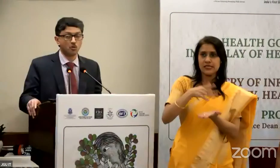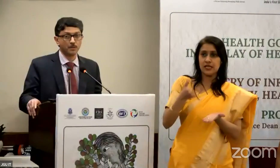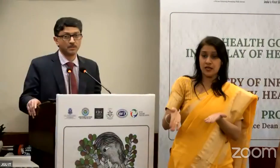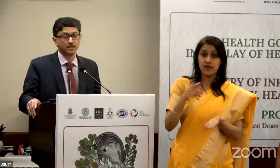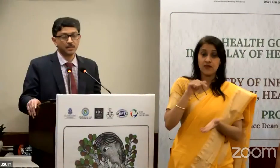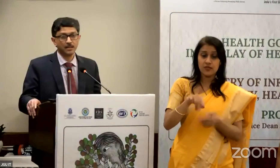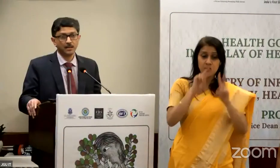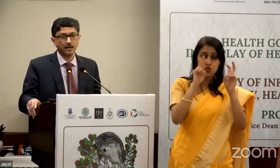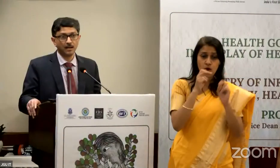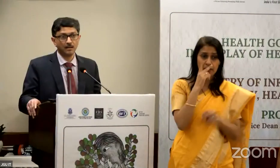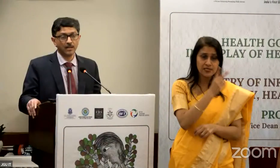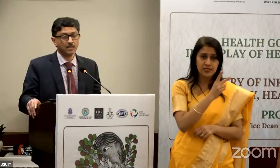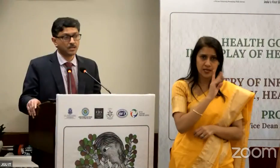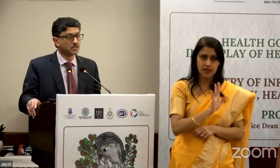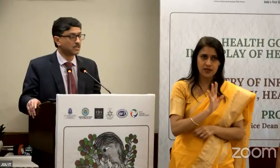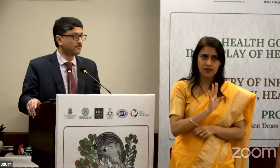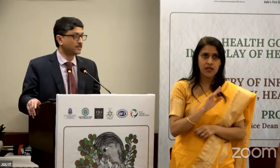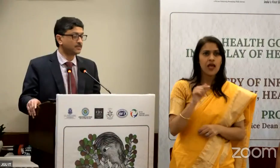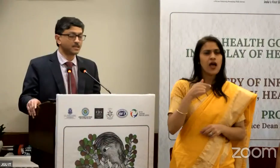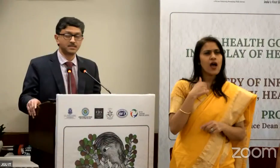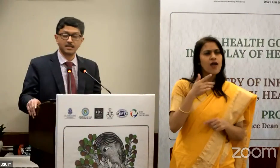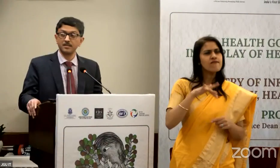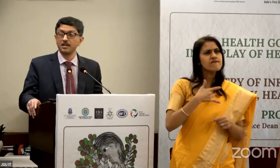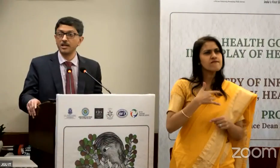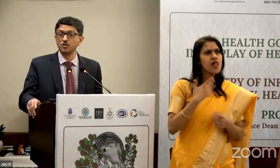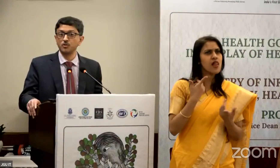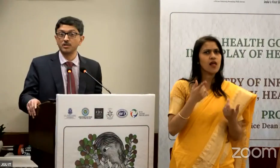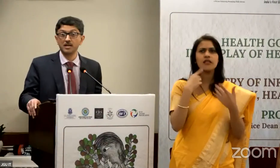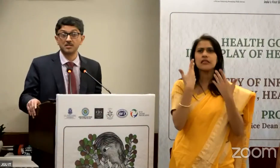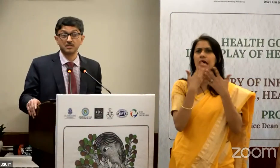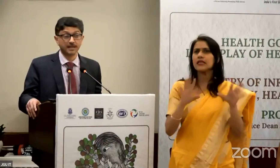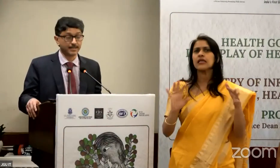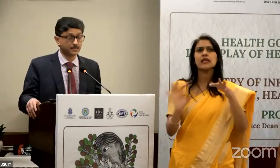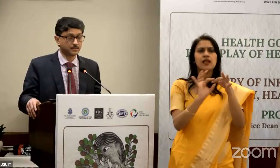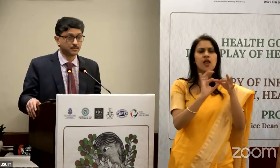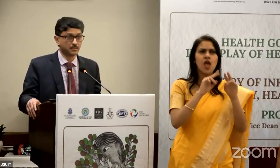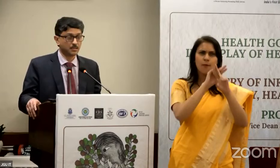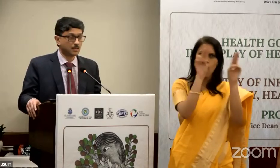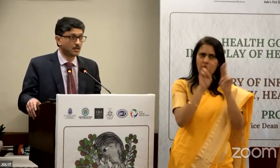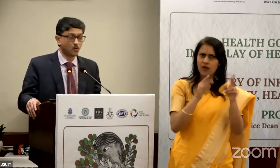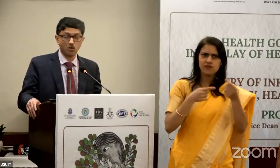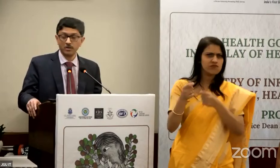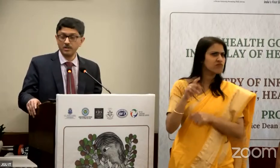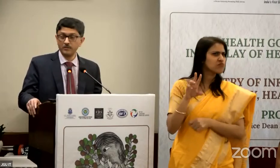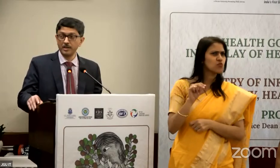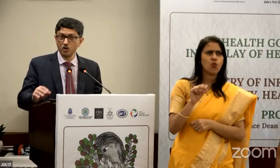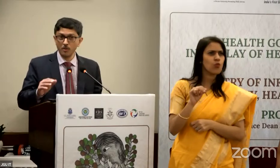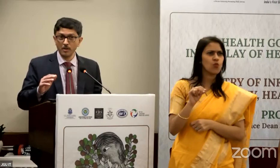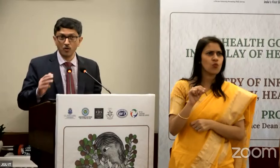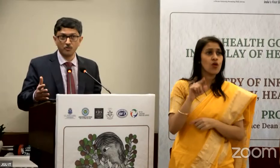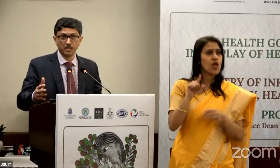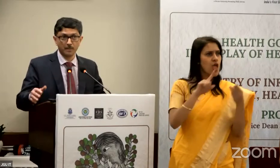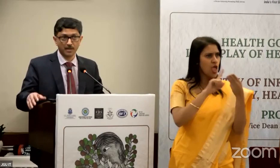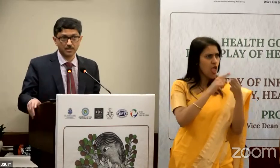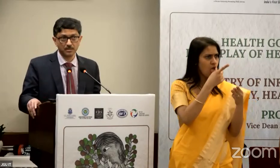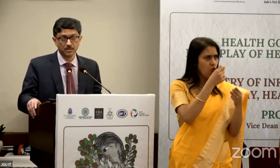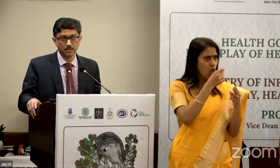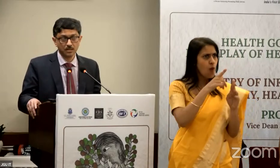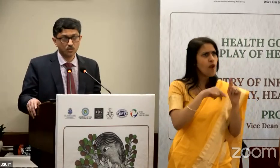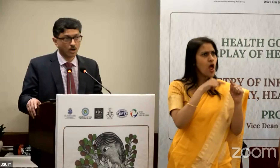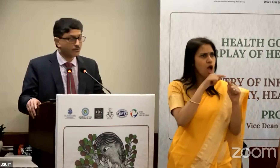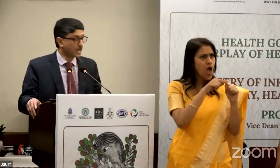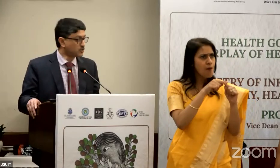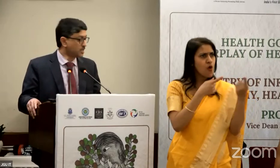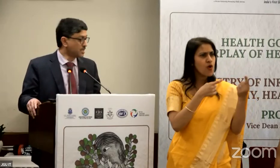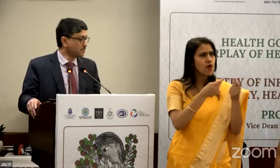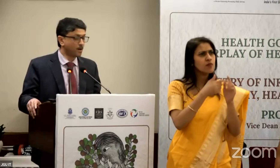this topic, I initially felt that there is nothing related to international trade or even economic law, for that matter.